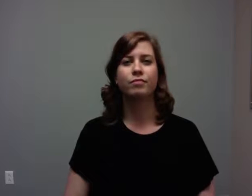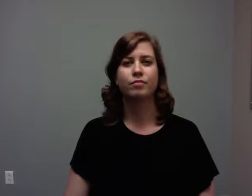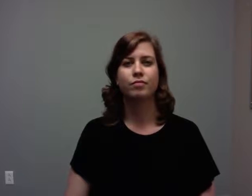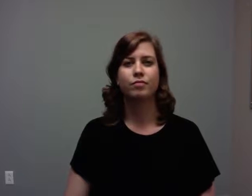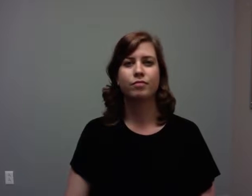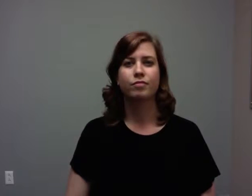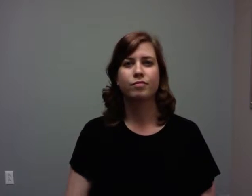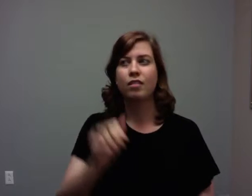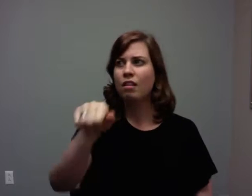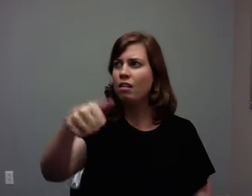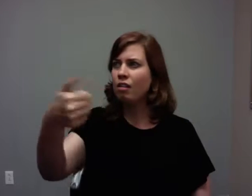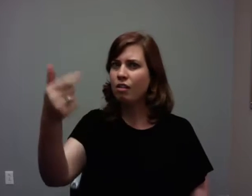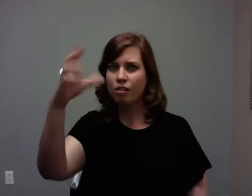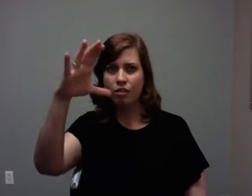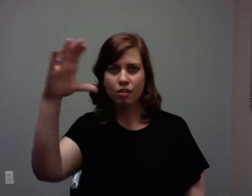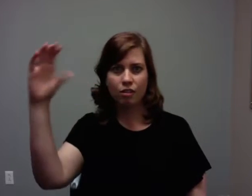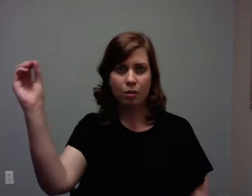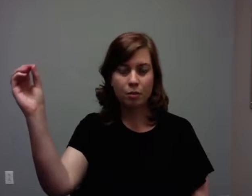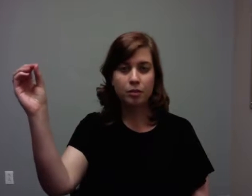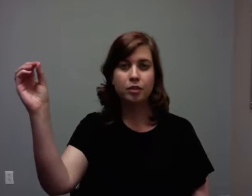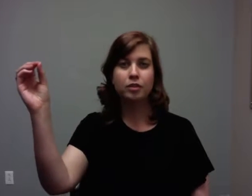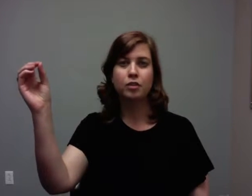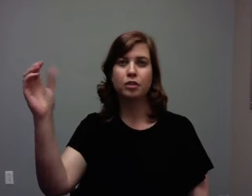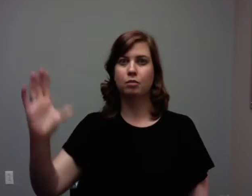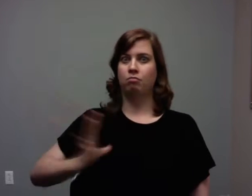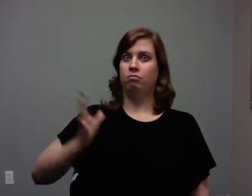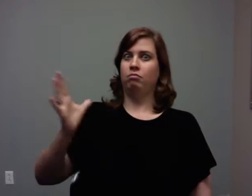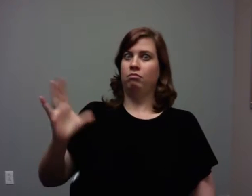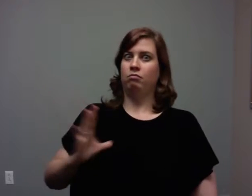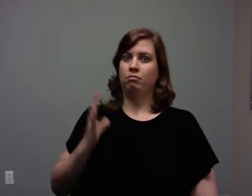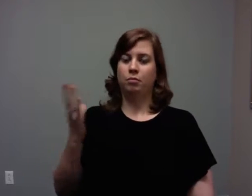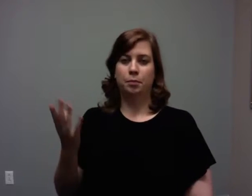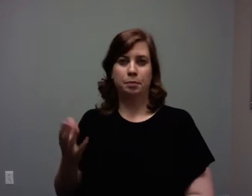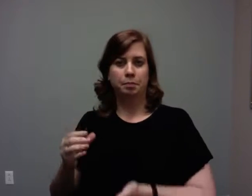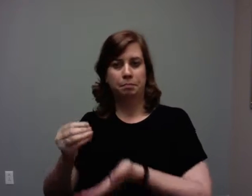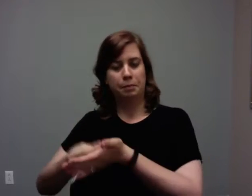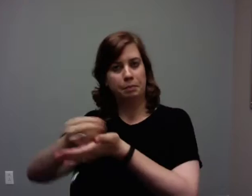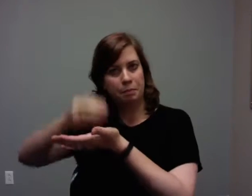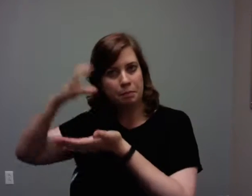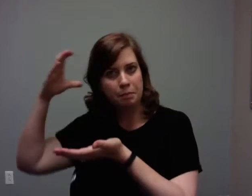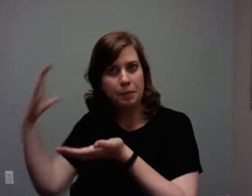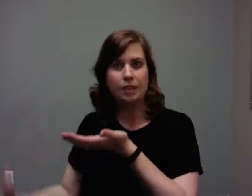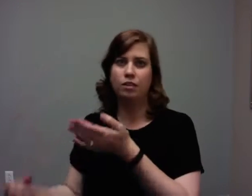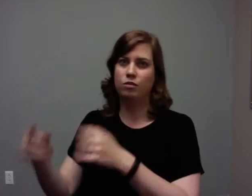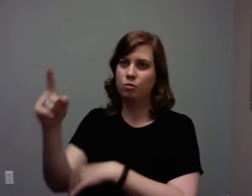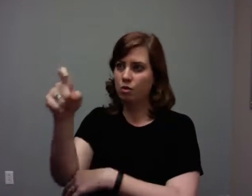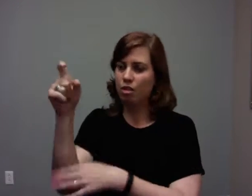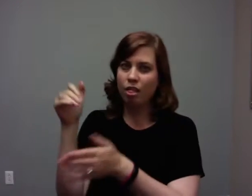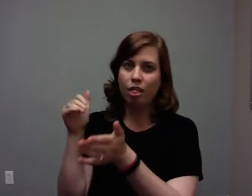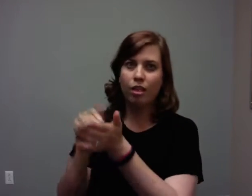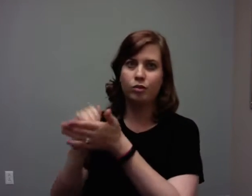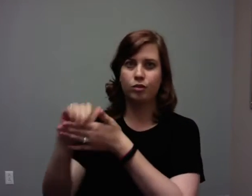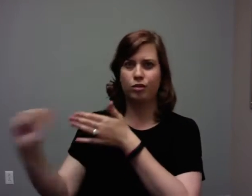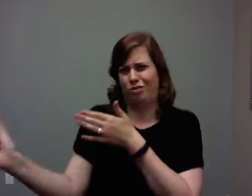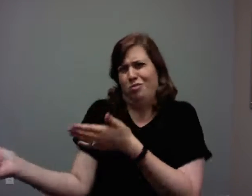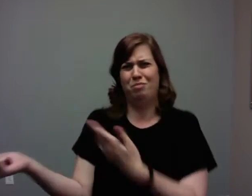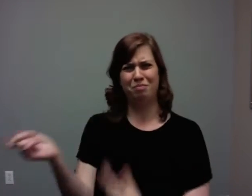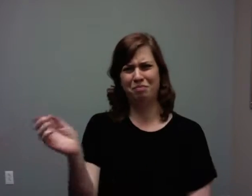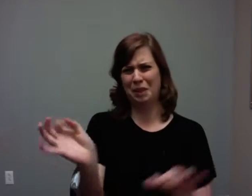from companies that do those searches for you in the past. So I did it. I emailed both of